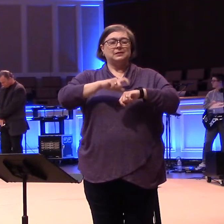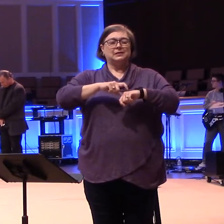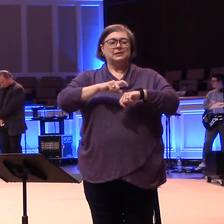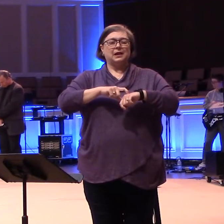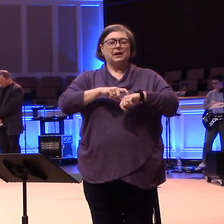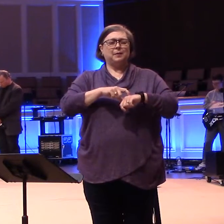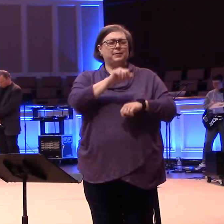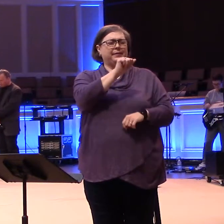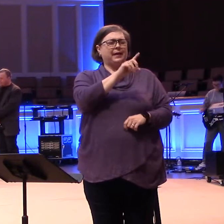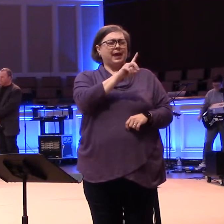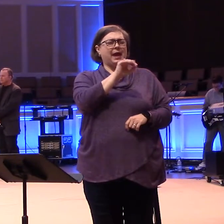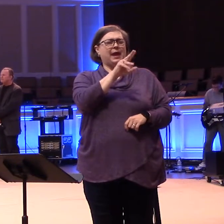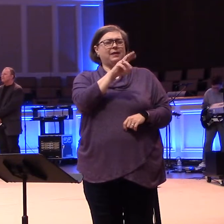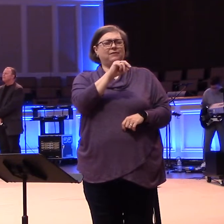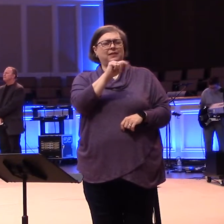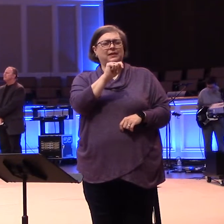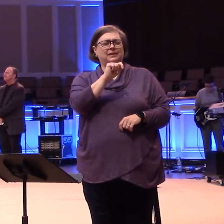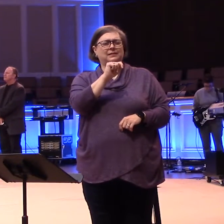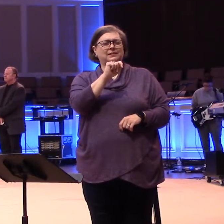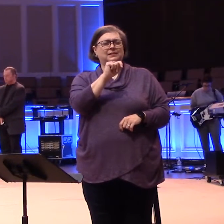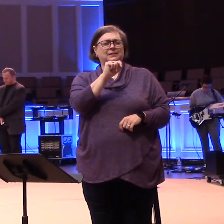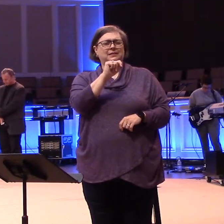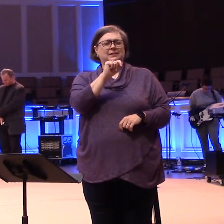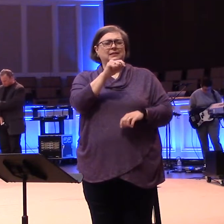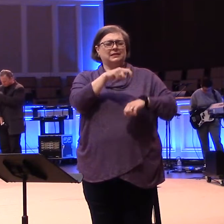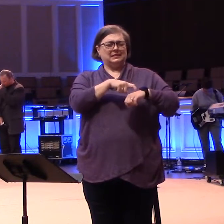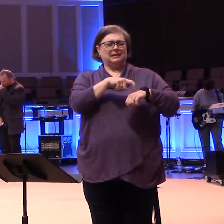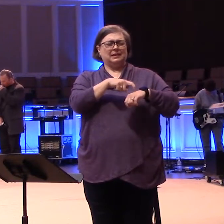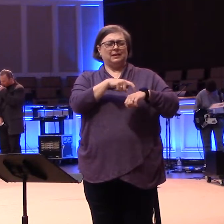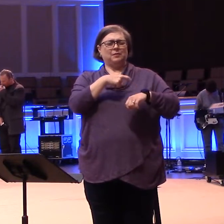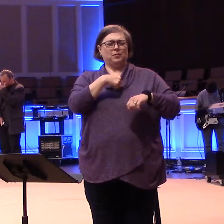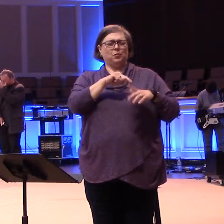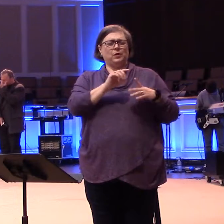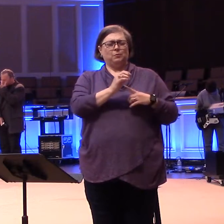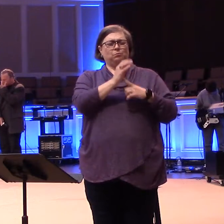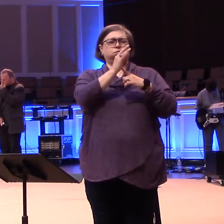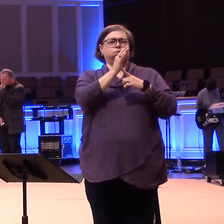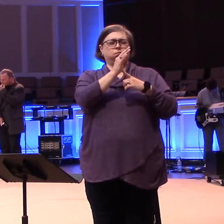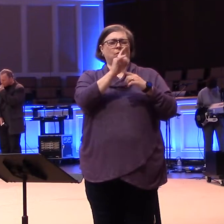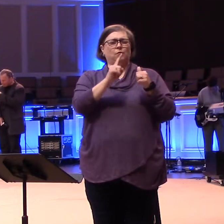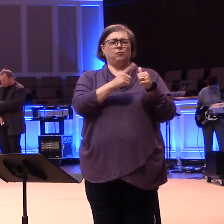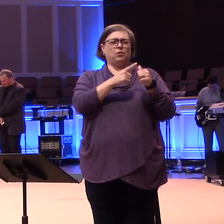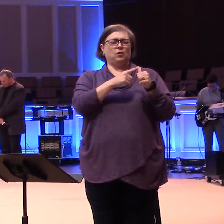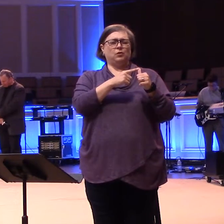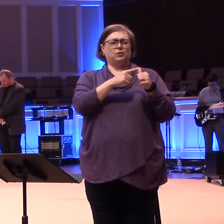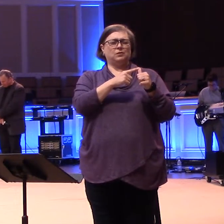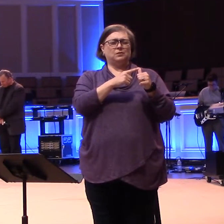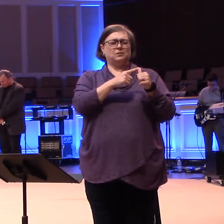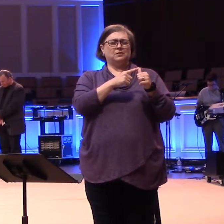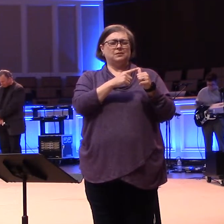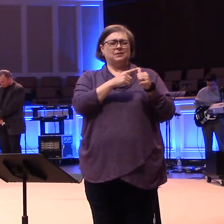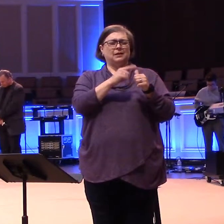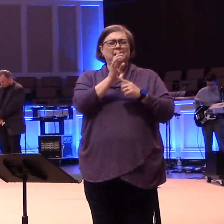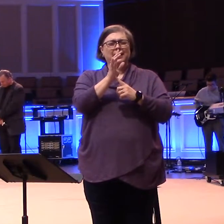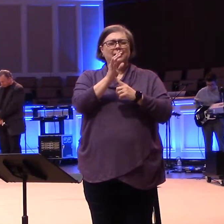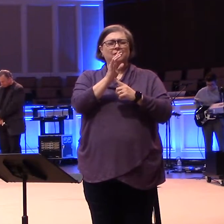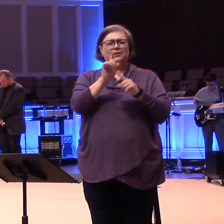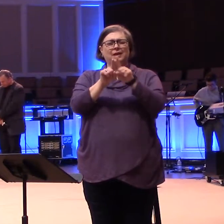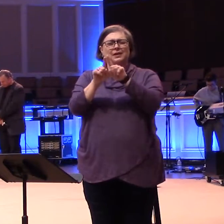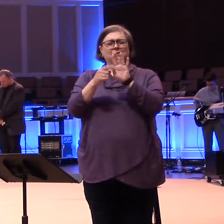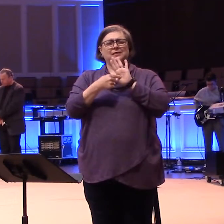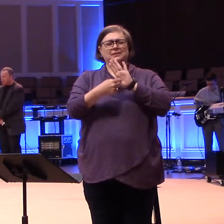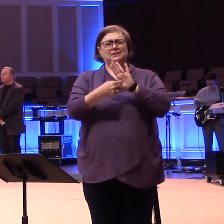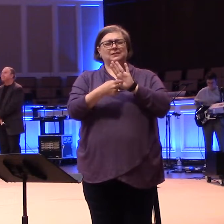hope, my prayer is that we will embody the reason Jesus came as a baby. In Christ's name we pray.